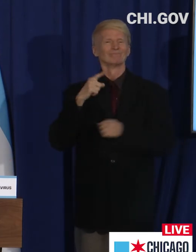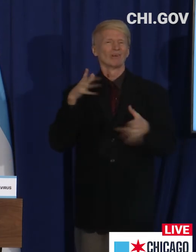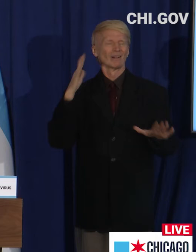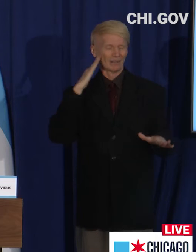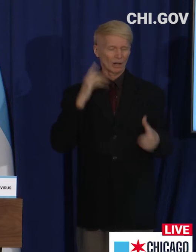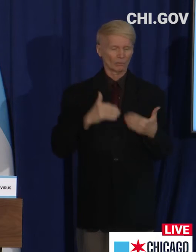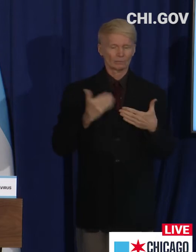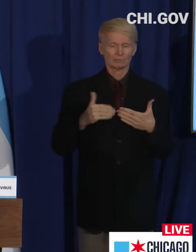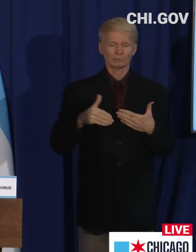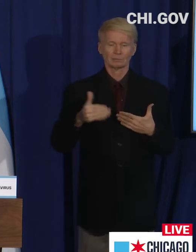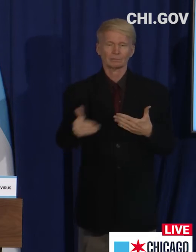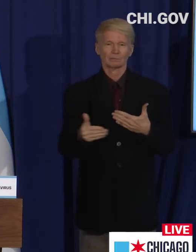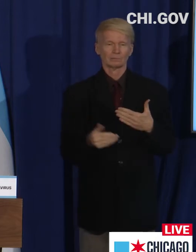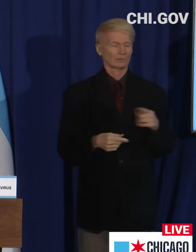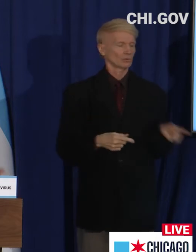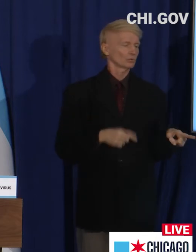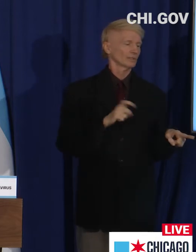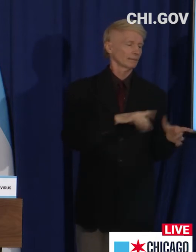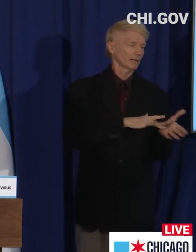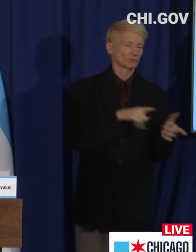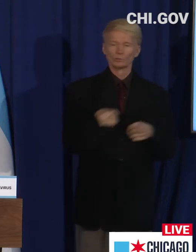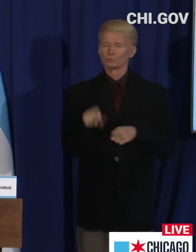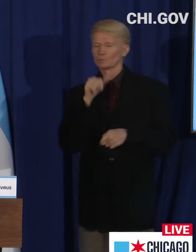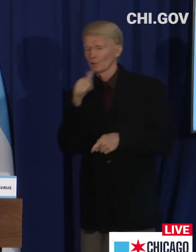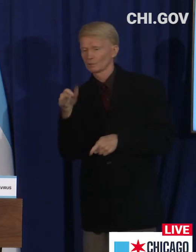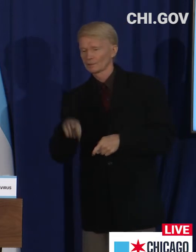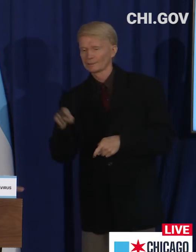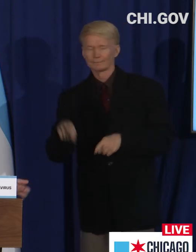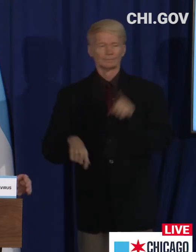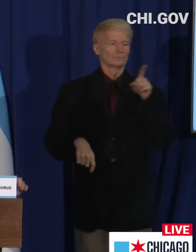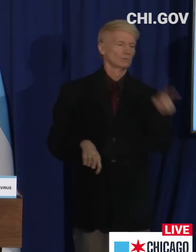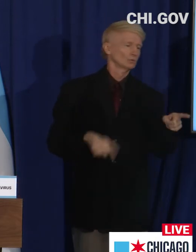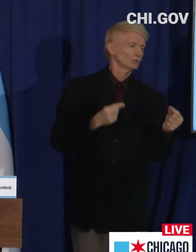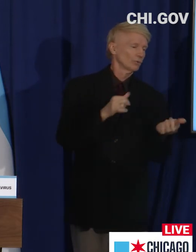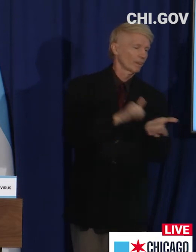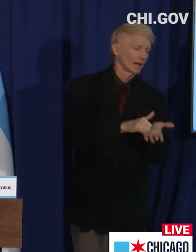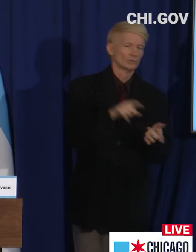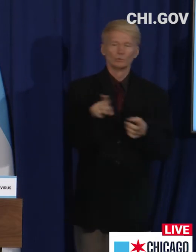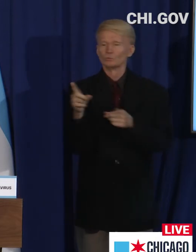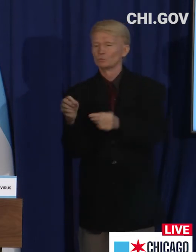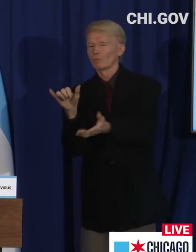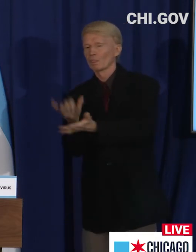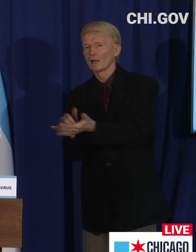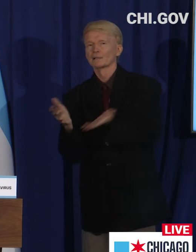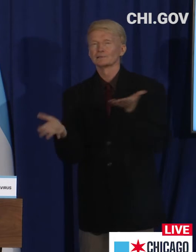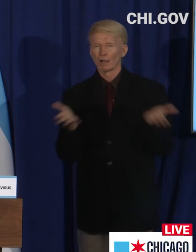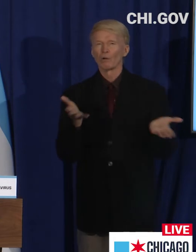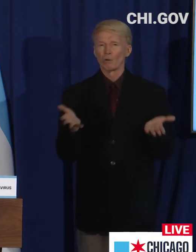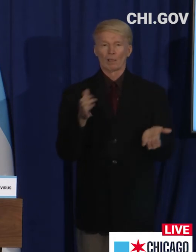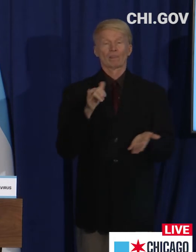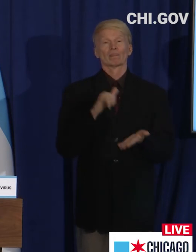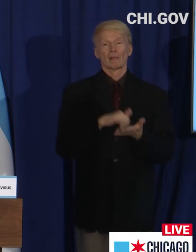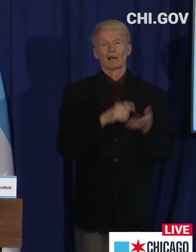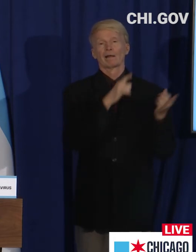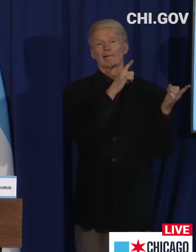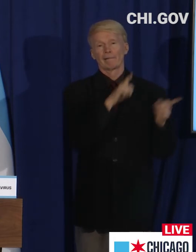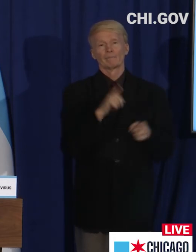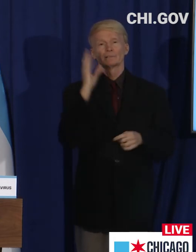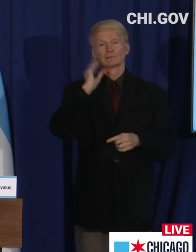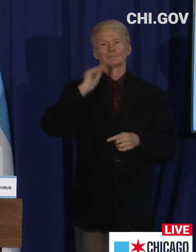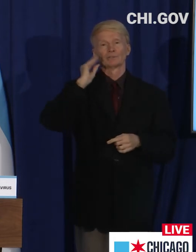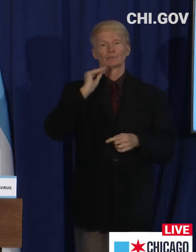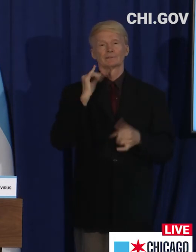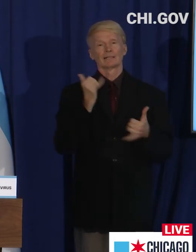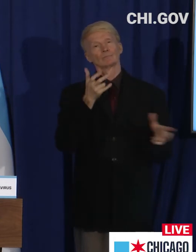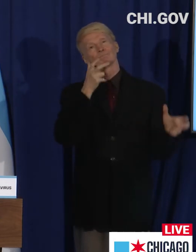most sense in terms of when to take different medications on and off, what kinds of protocols to put in place. So unfortunately, that is experience that we've gained